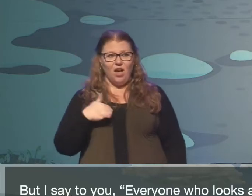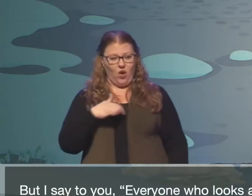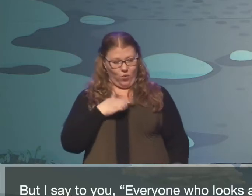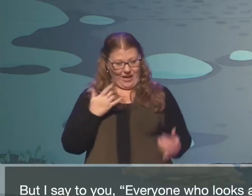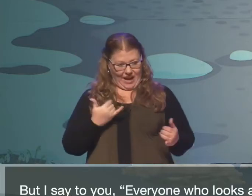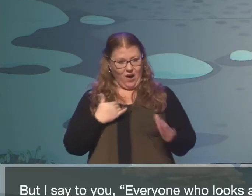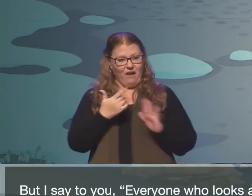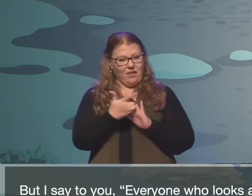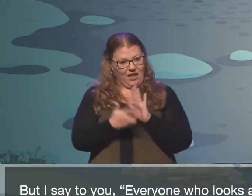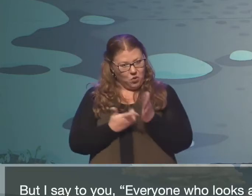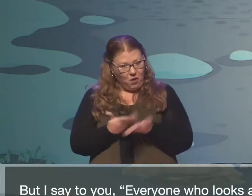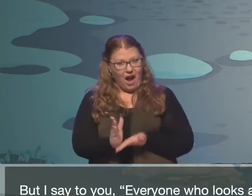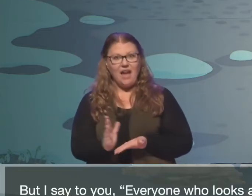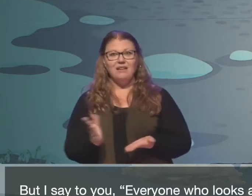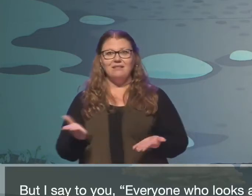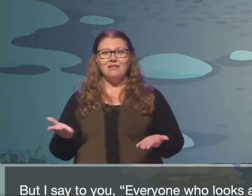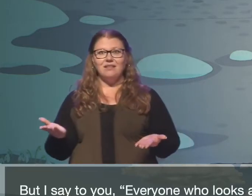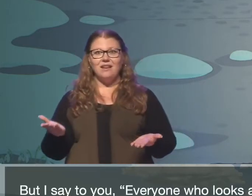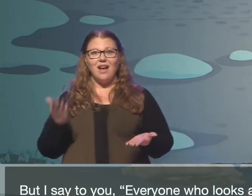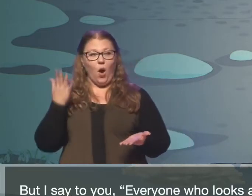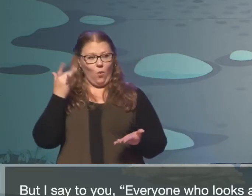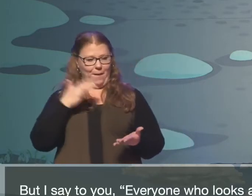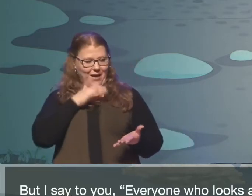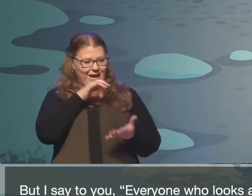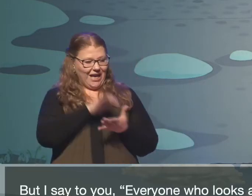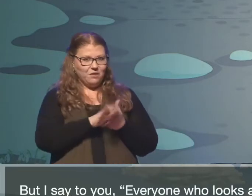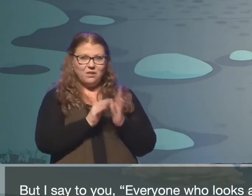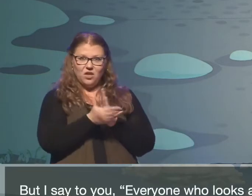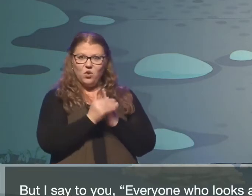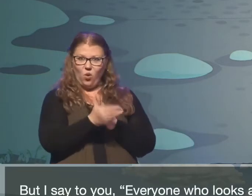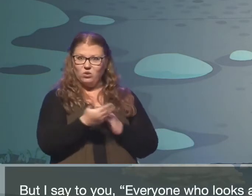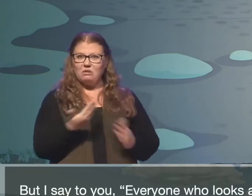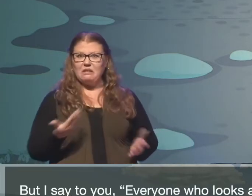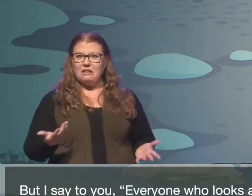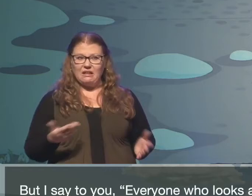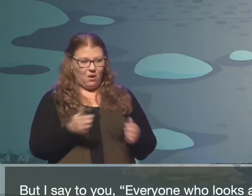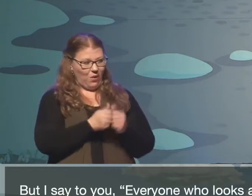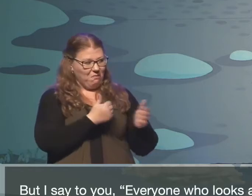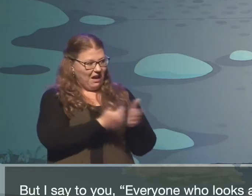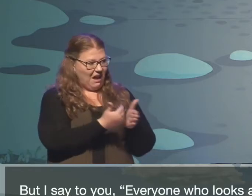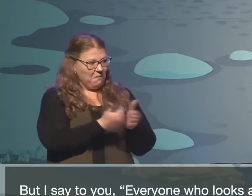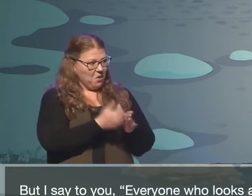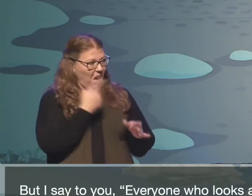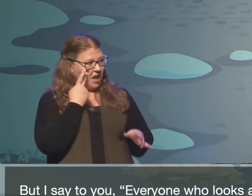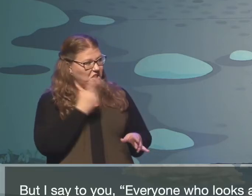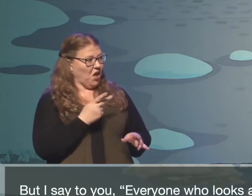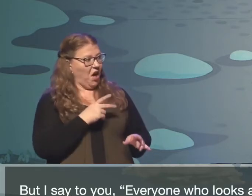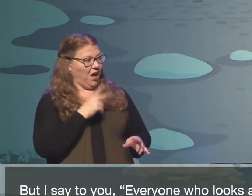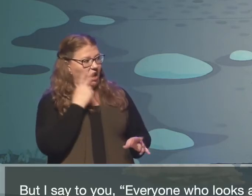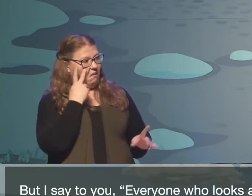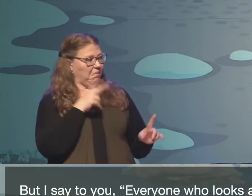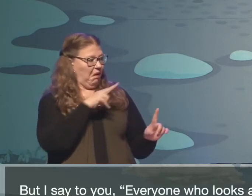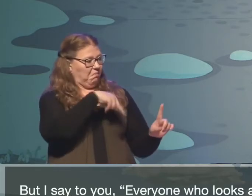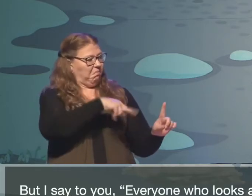have legal rights because my husband has committed adultery with my neighbor. I saw him looking too long.